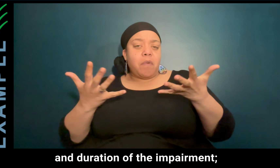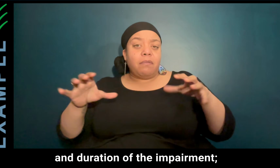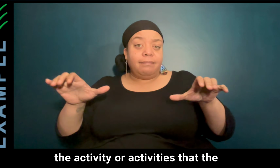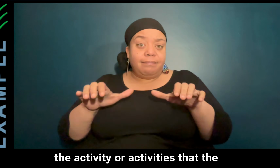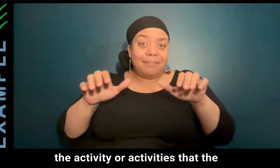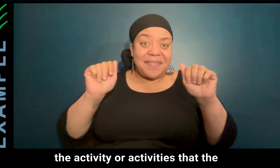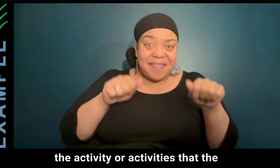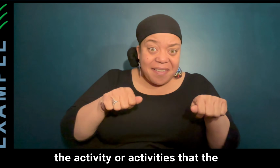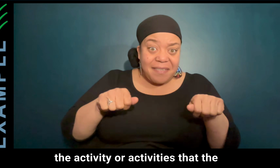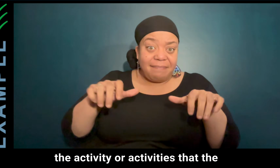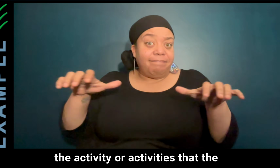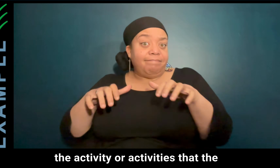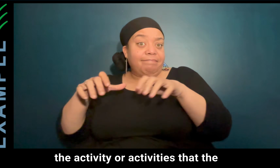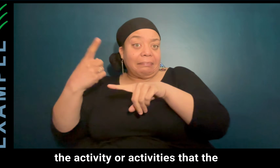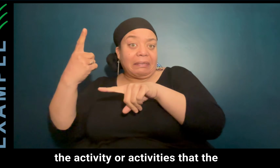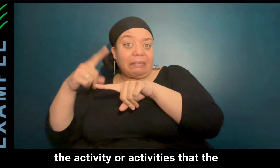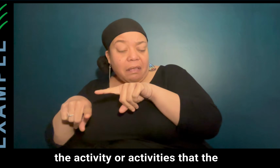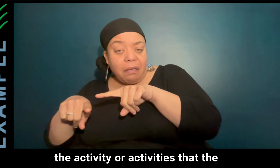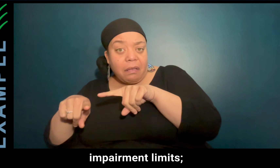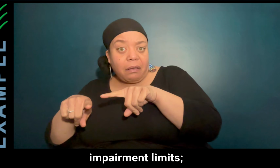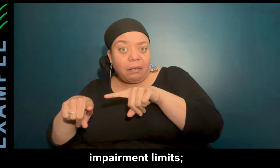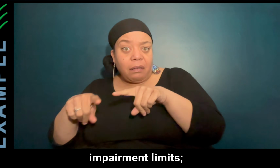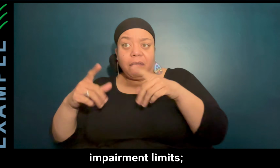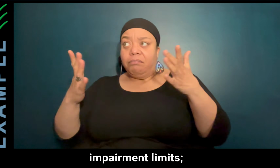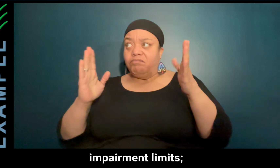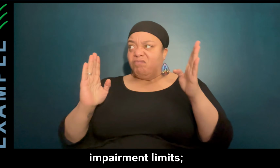The activity or activities that the impairment limits.